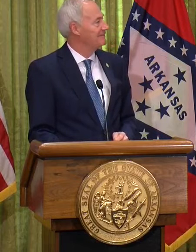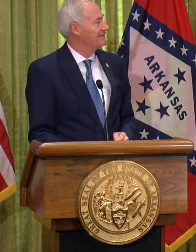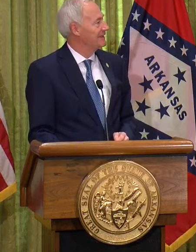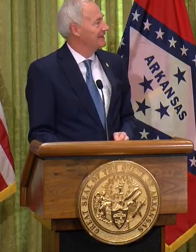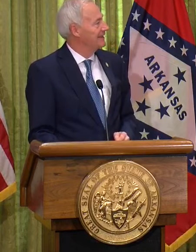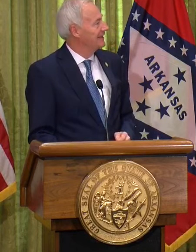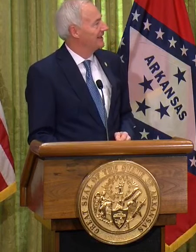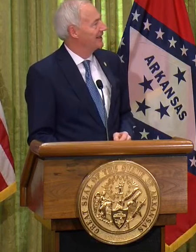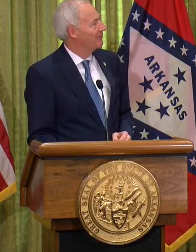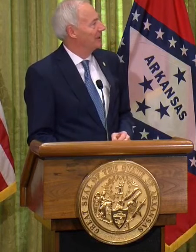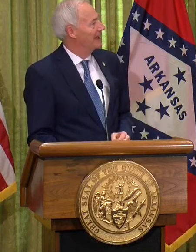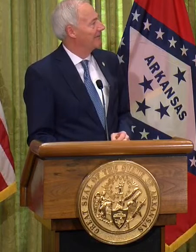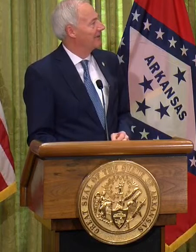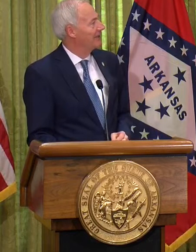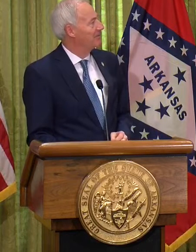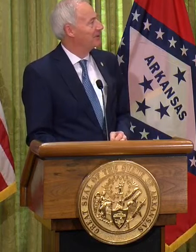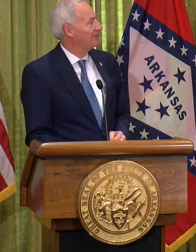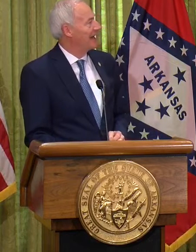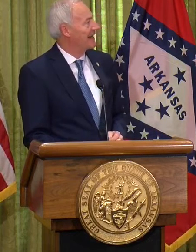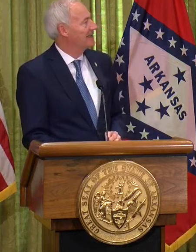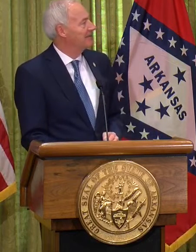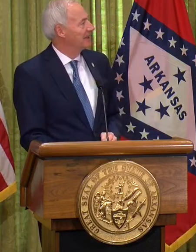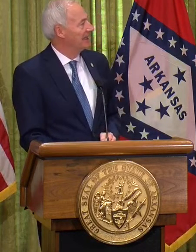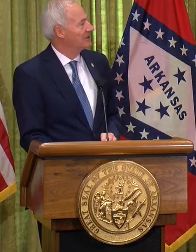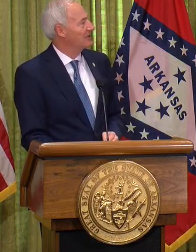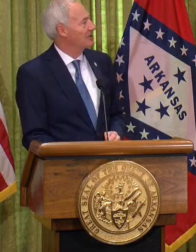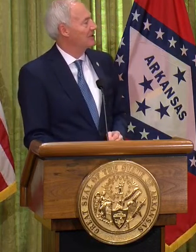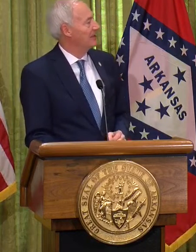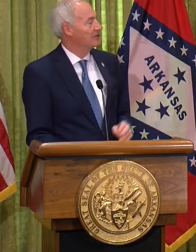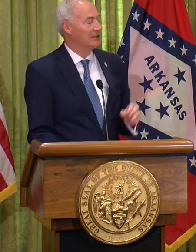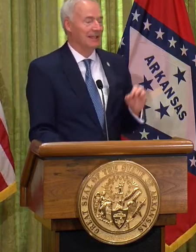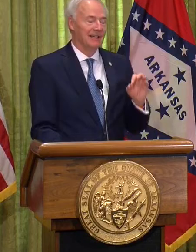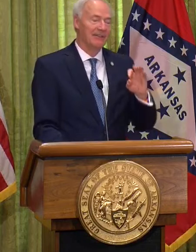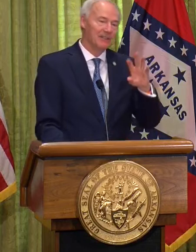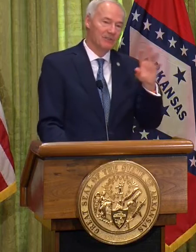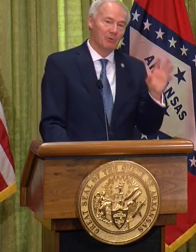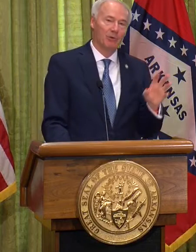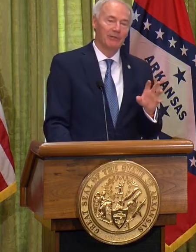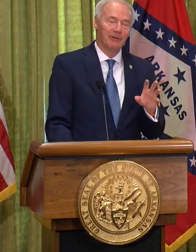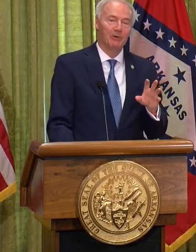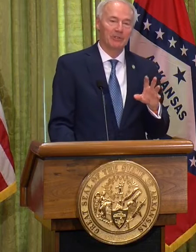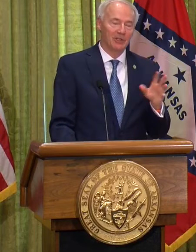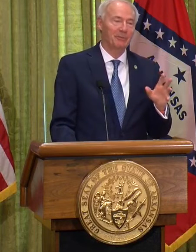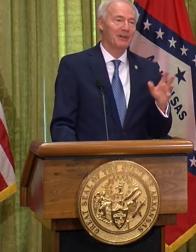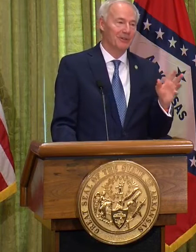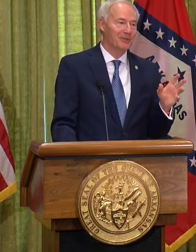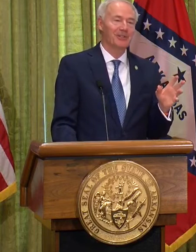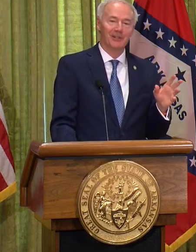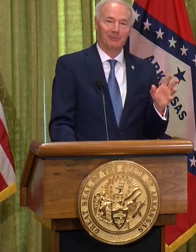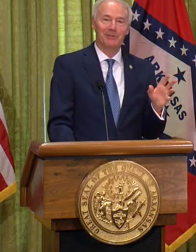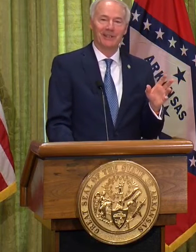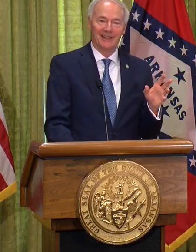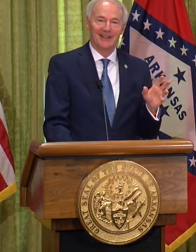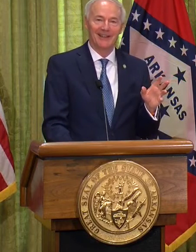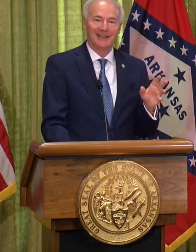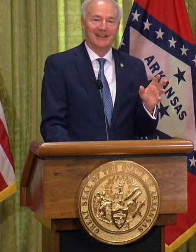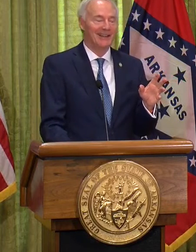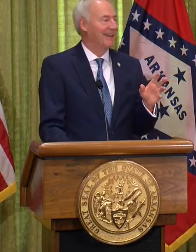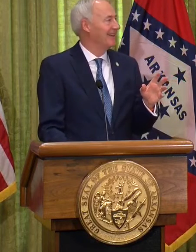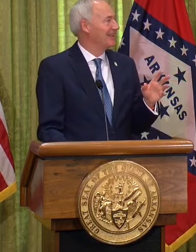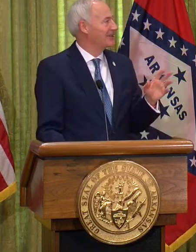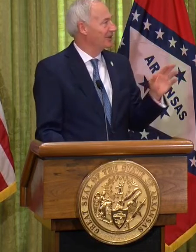then we have the number of active cases. These are, now this is, we wanted to focus a little bit on nursing homes